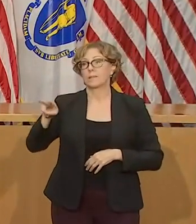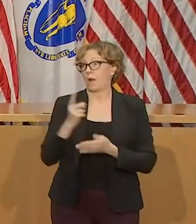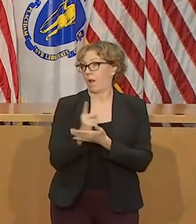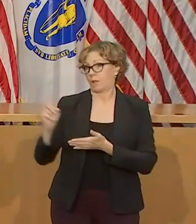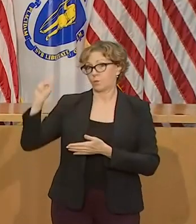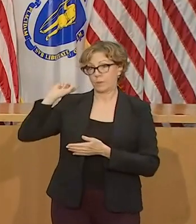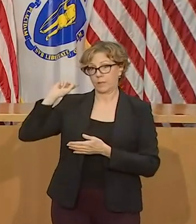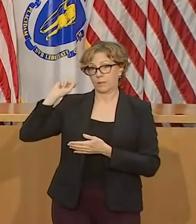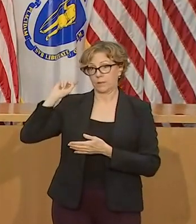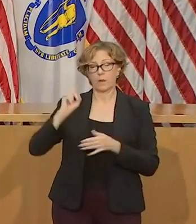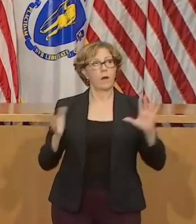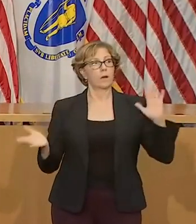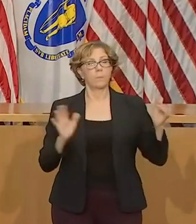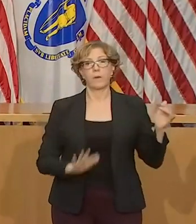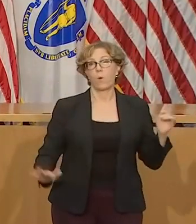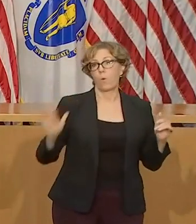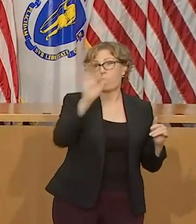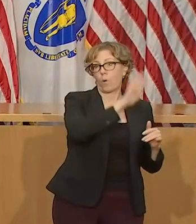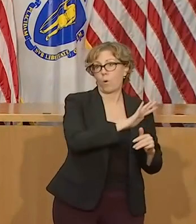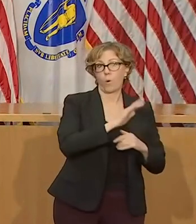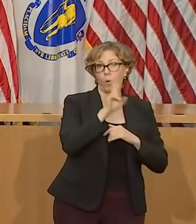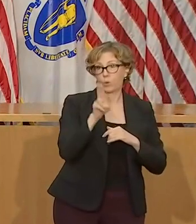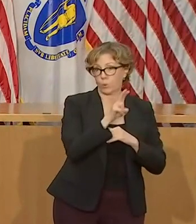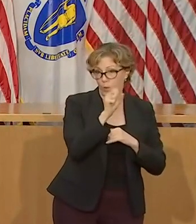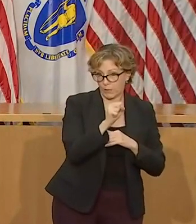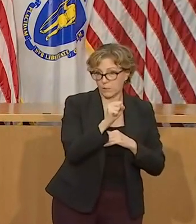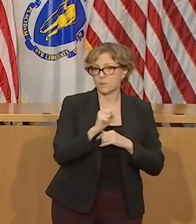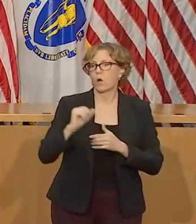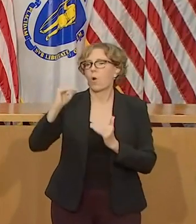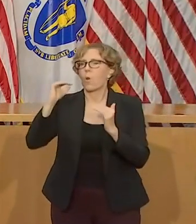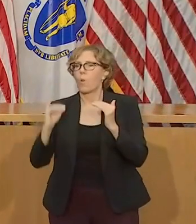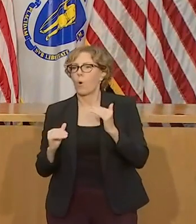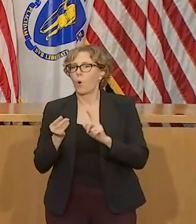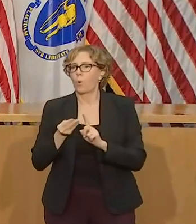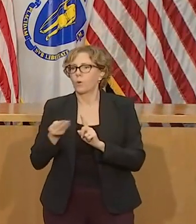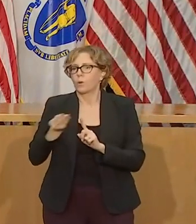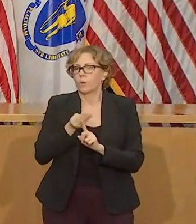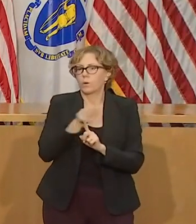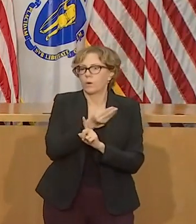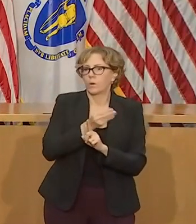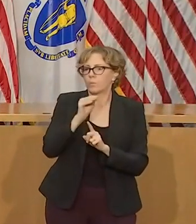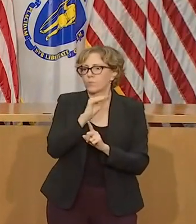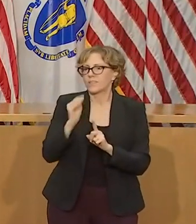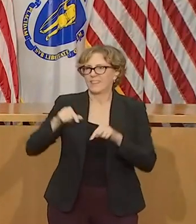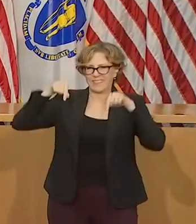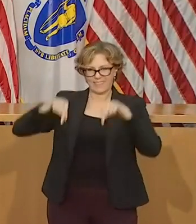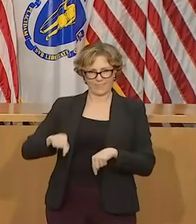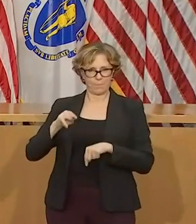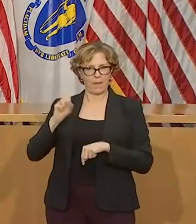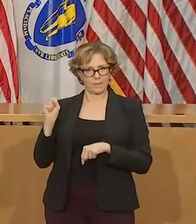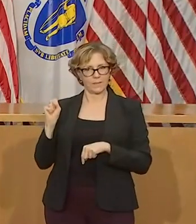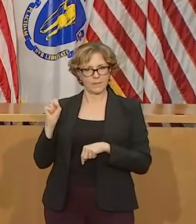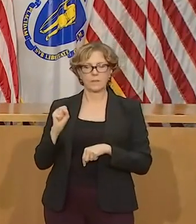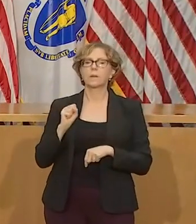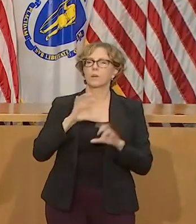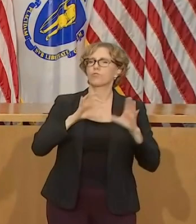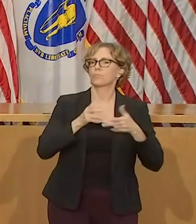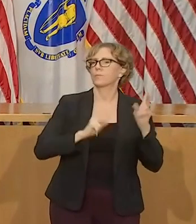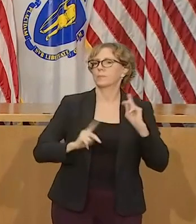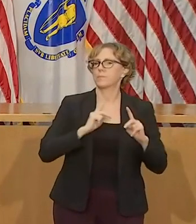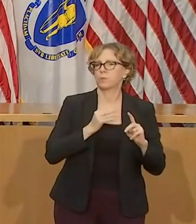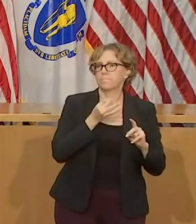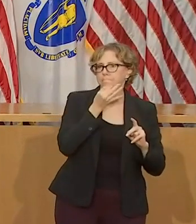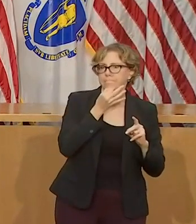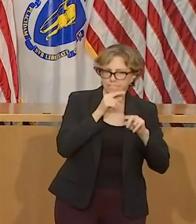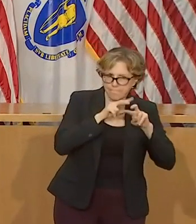transmission rate of COVID-19 in the country by a group of academics and statisticians that monitor state data. None of this would have been